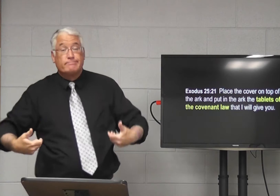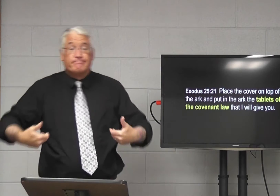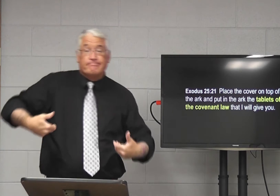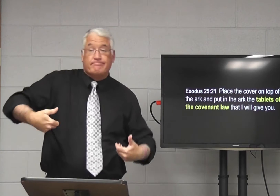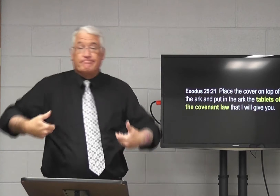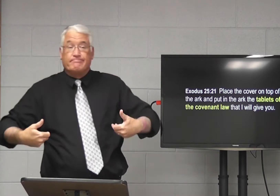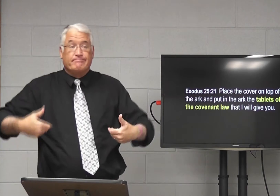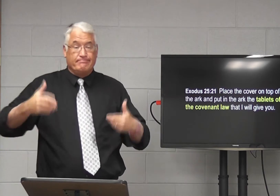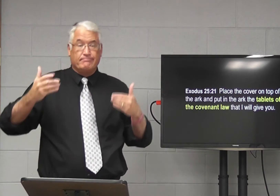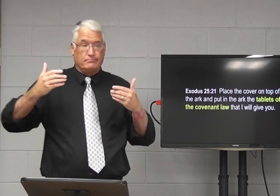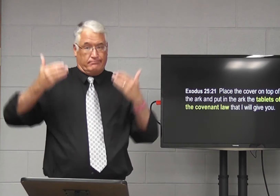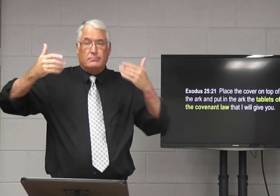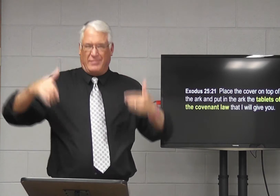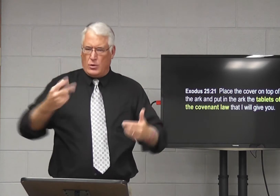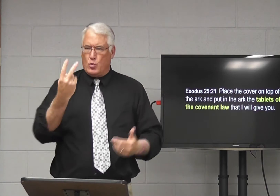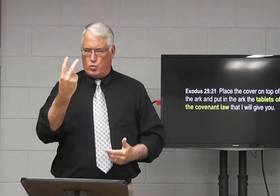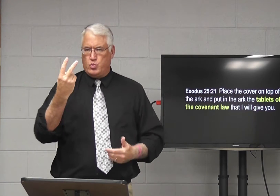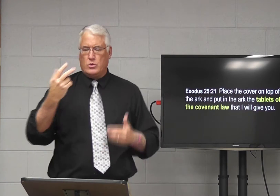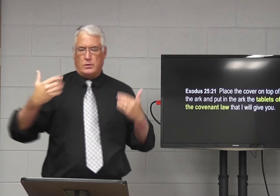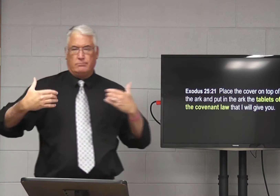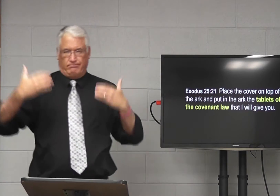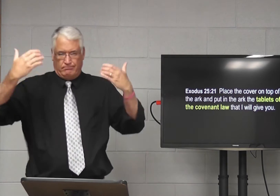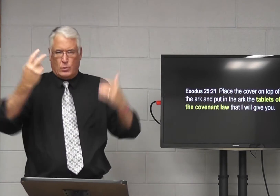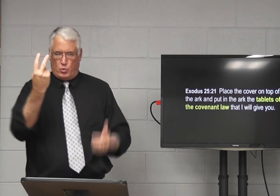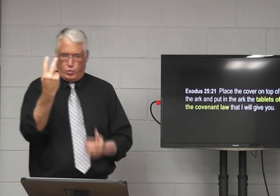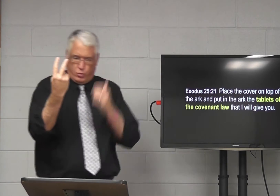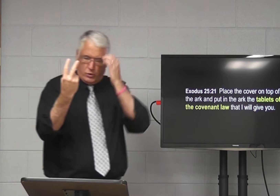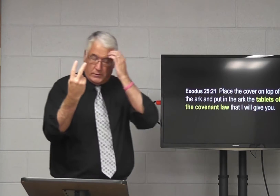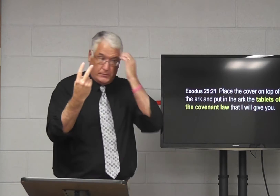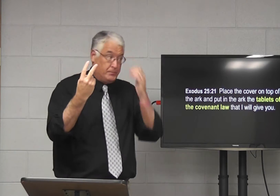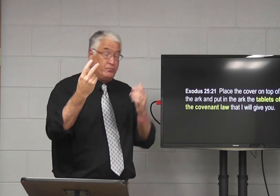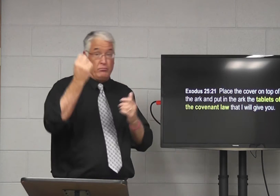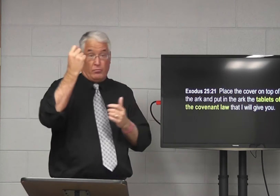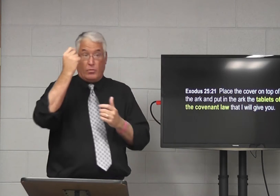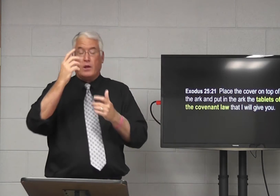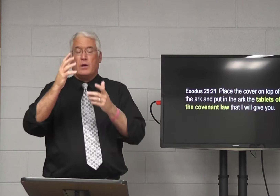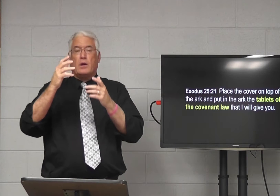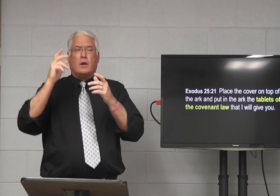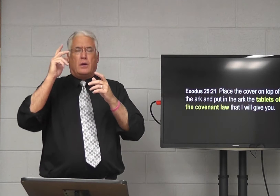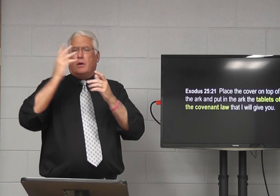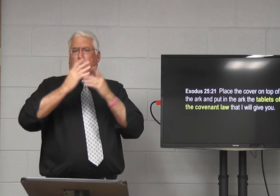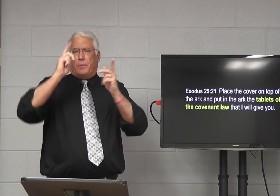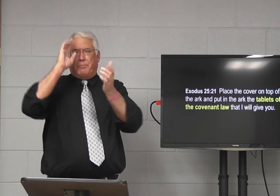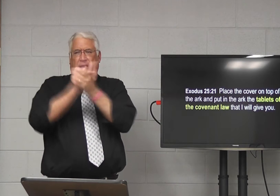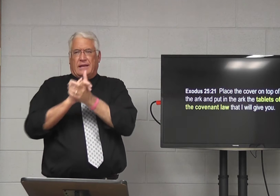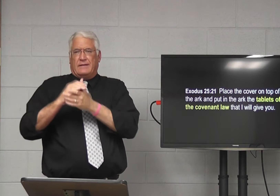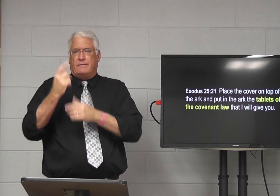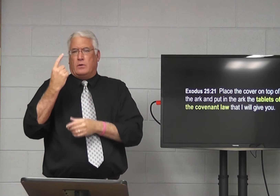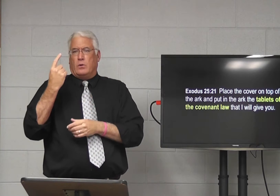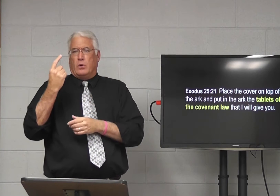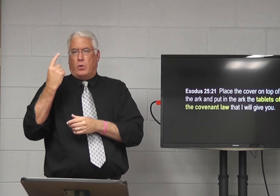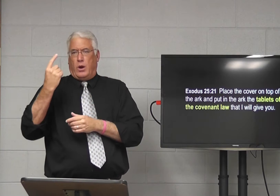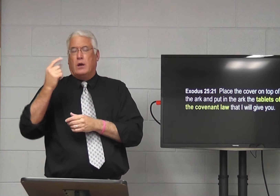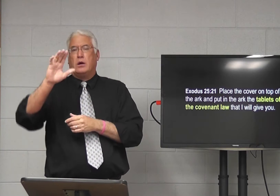You remember when Moses came down from the mountain? You know, he had two tablets with him made out of stone. And people